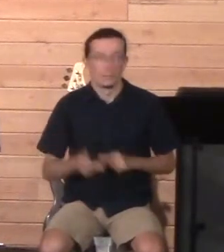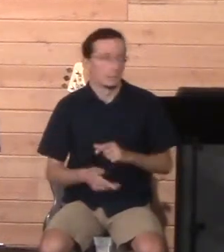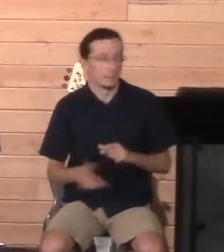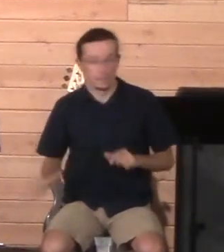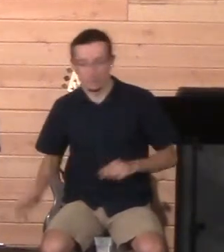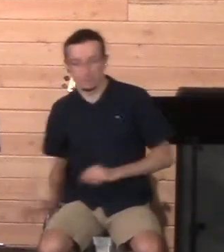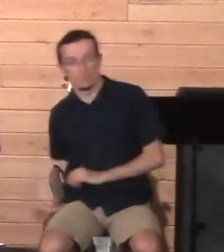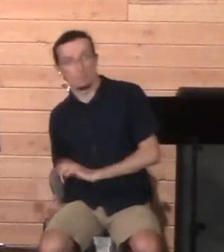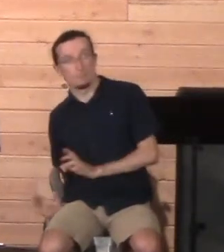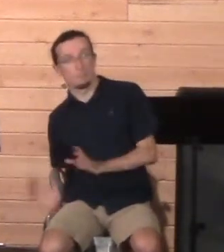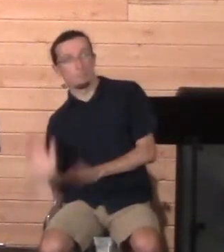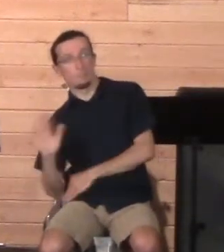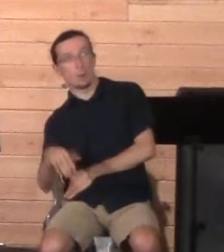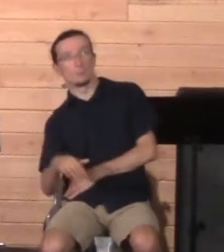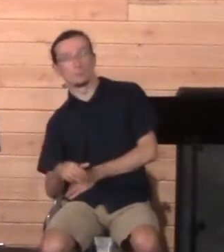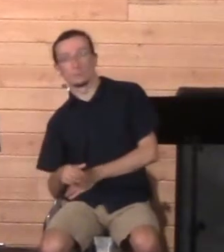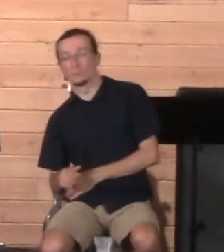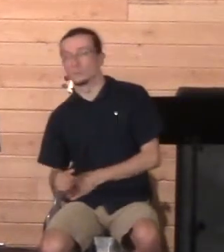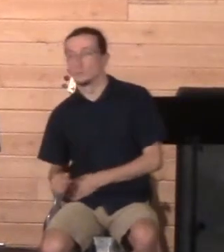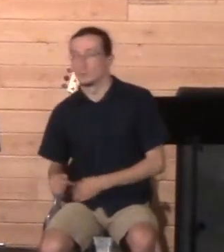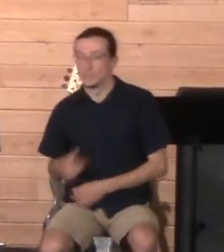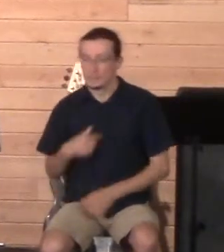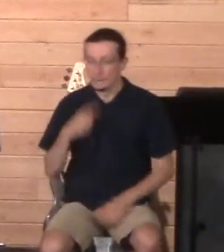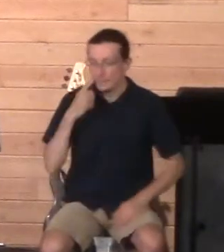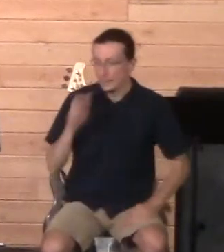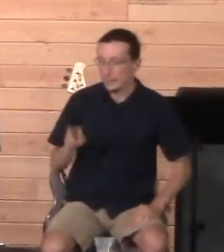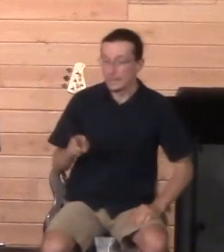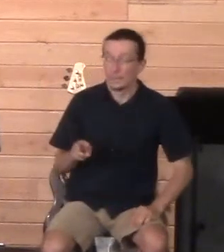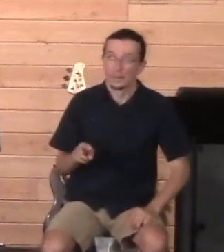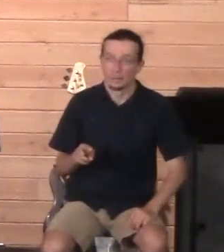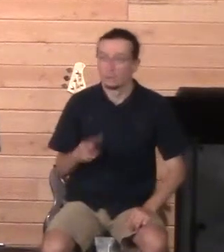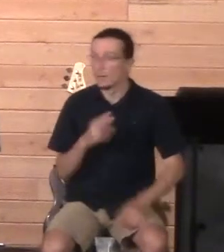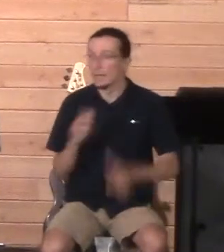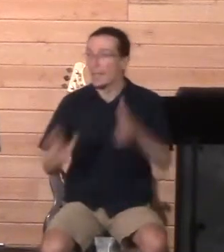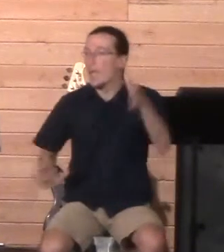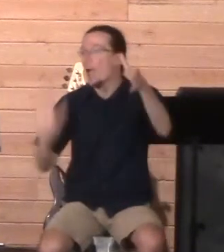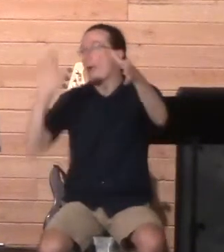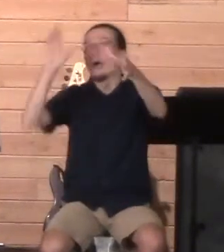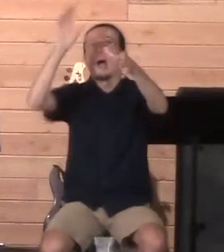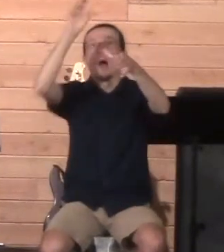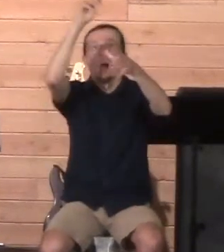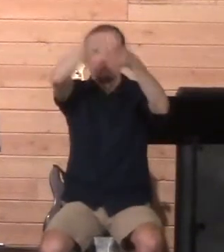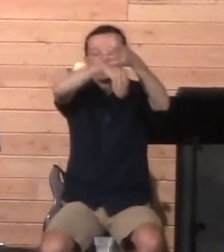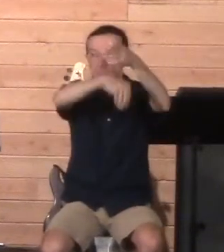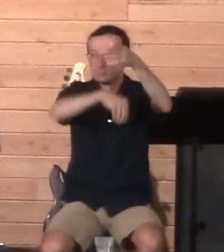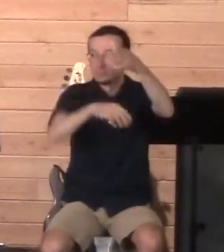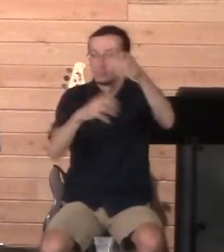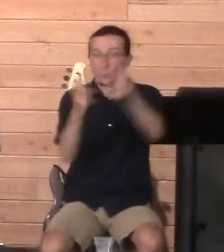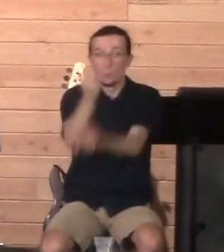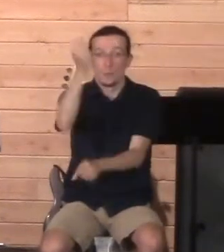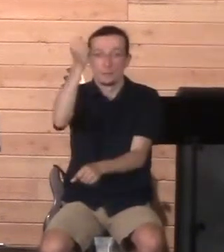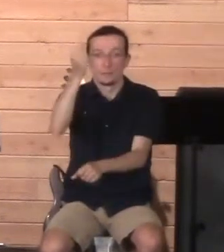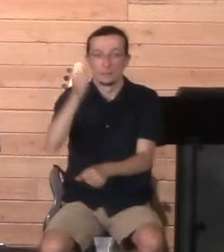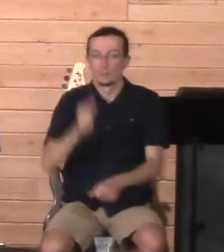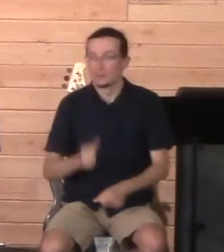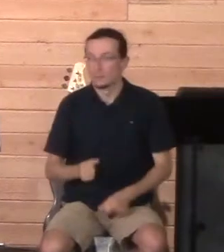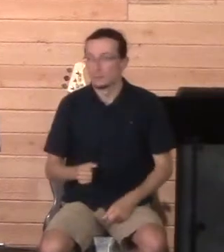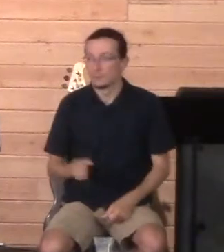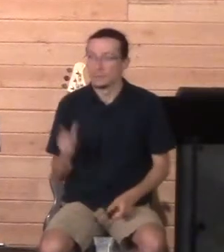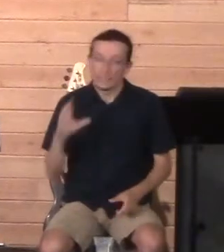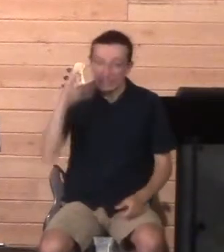from his hip. I thought, oh, great. And swish. We win the game. He missed the first